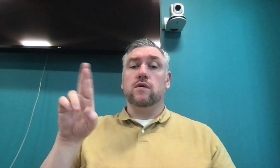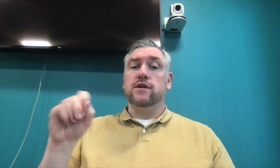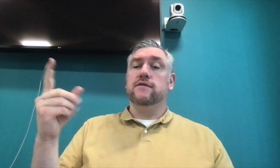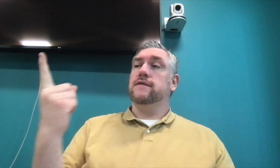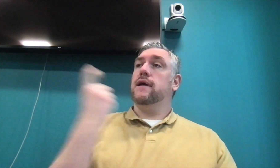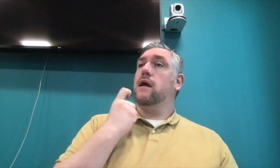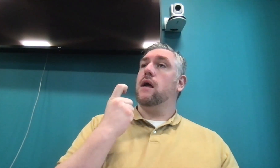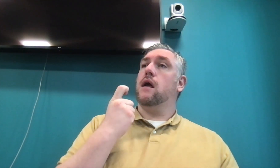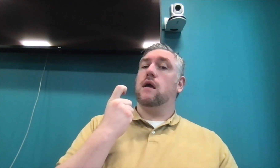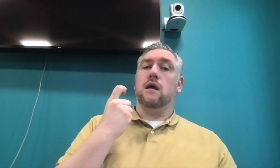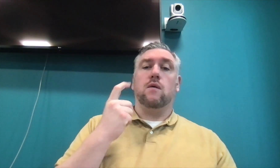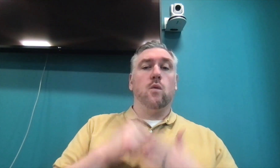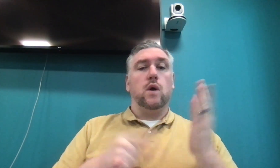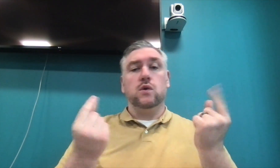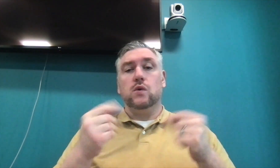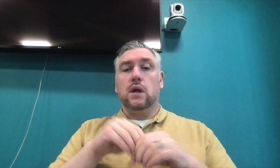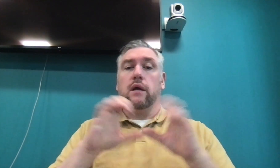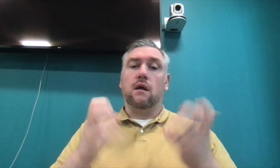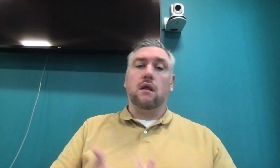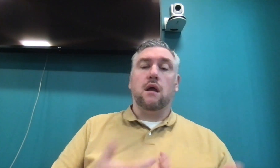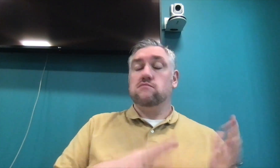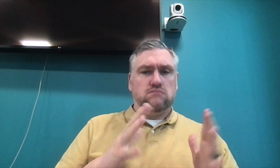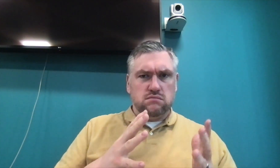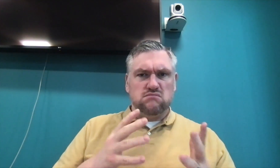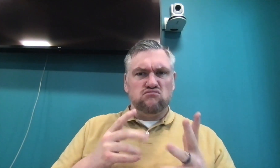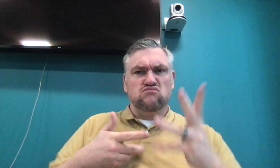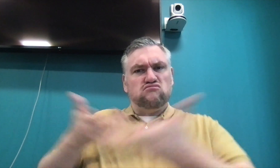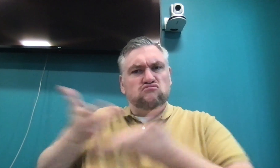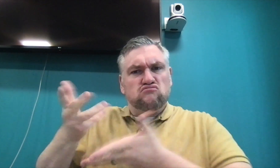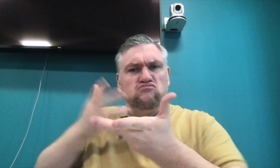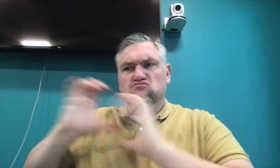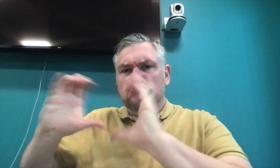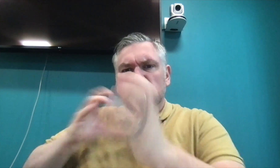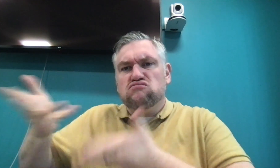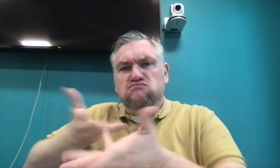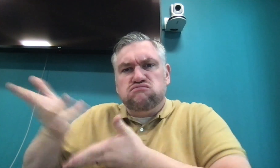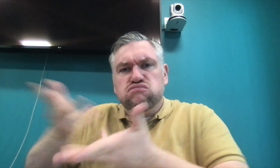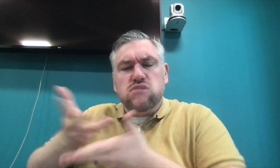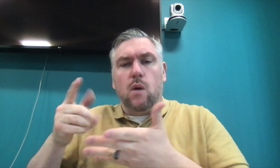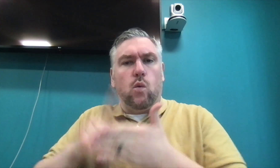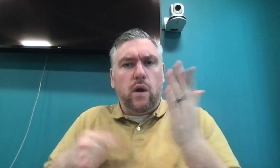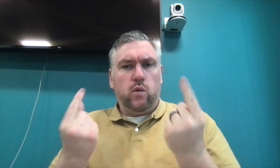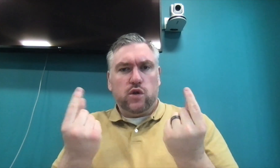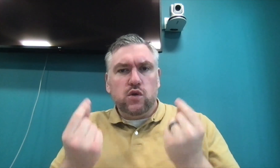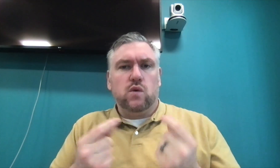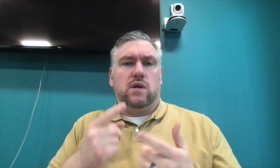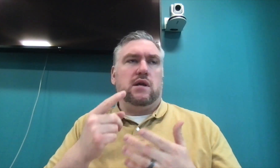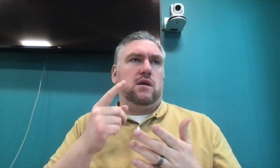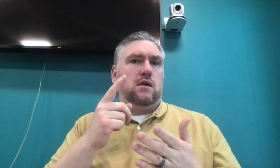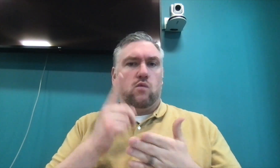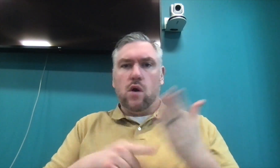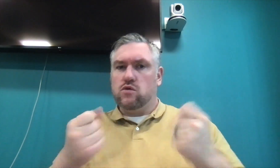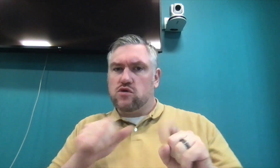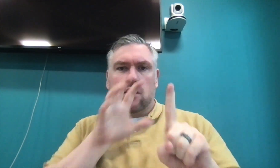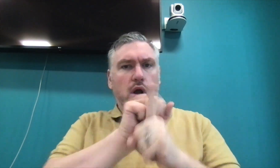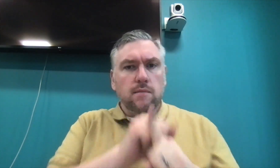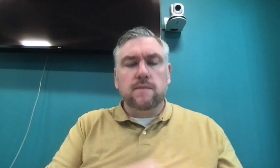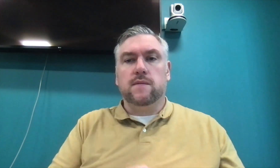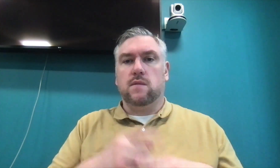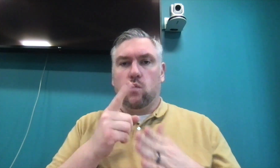Don't wait for the related service provider to ask you what's going on in your class. Interact with them. Tell them what you're doing. Tell